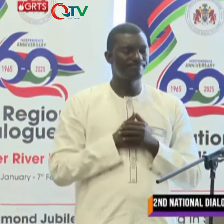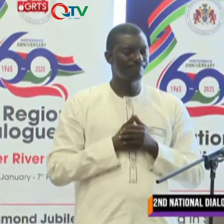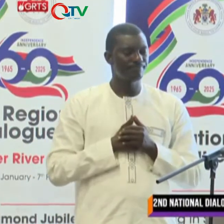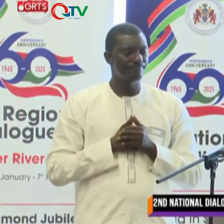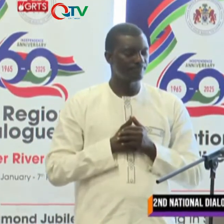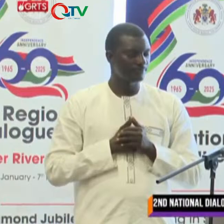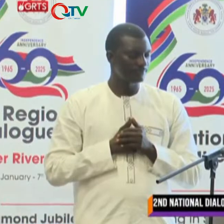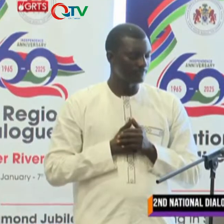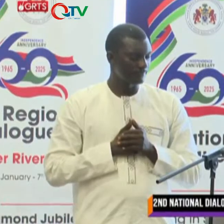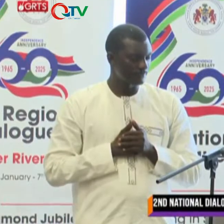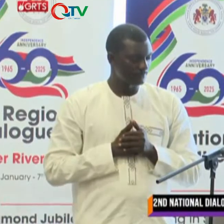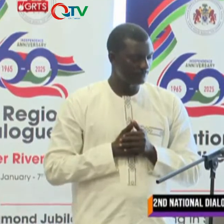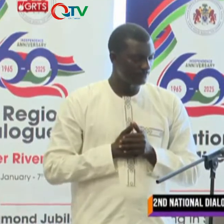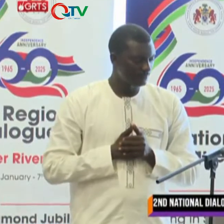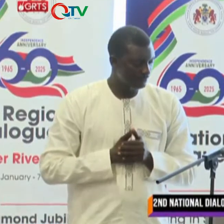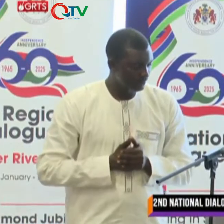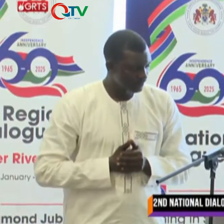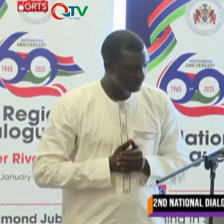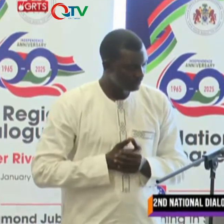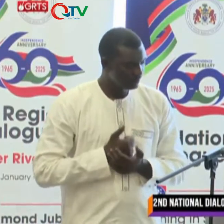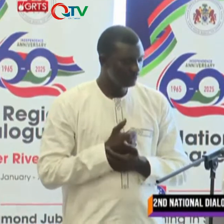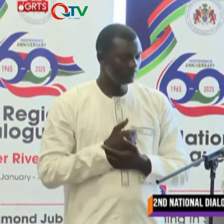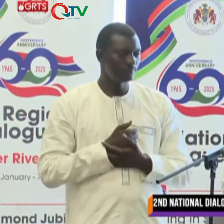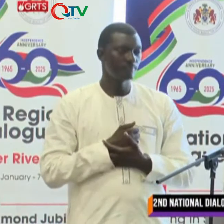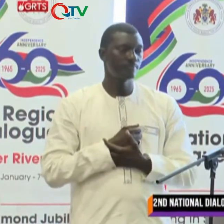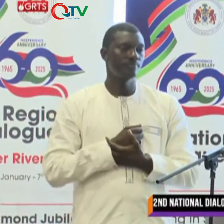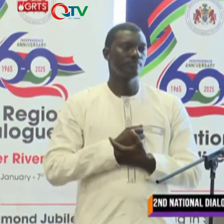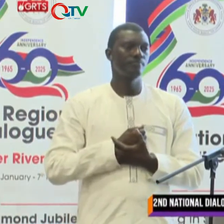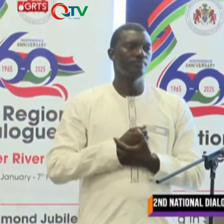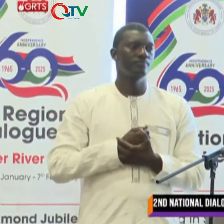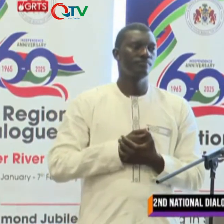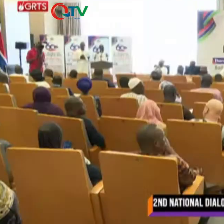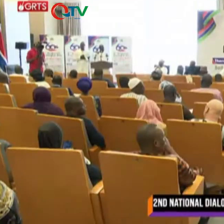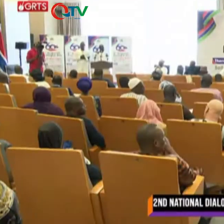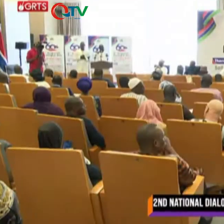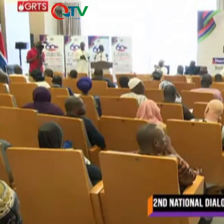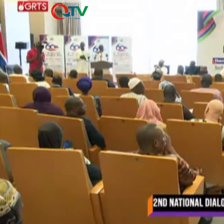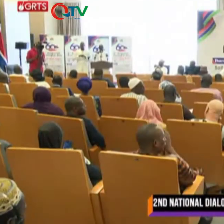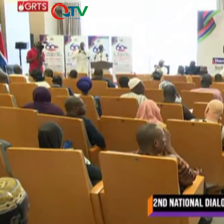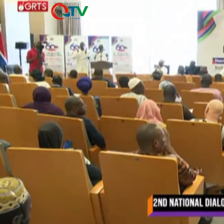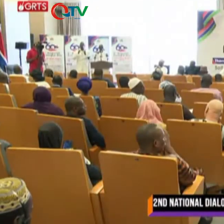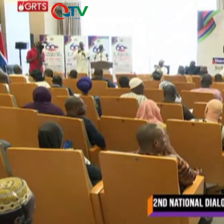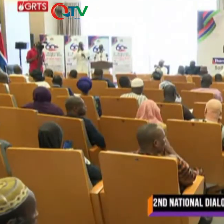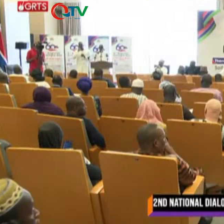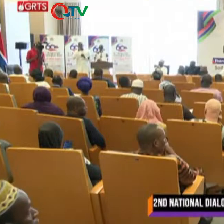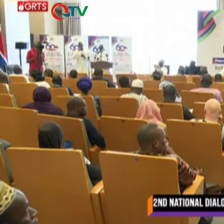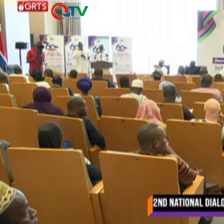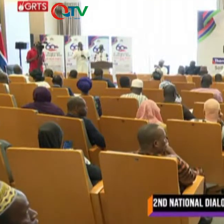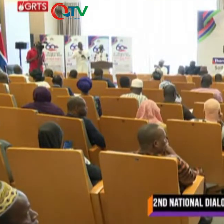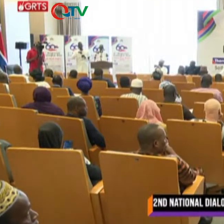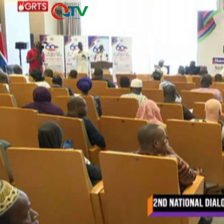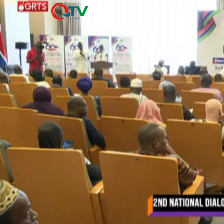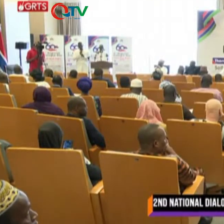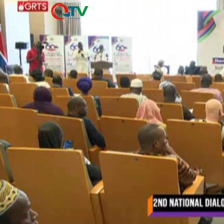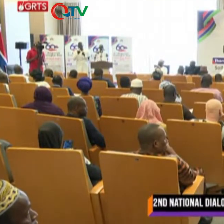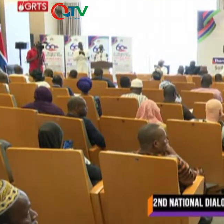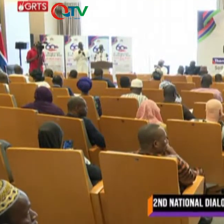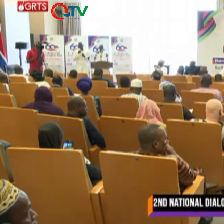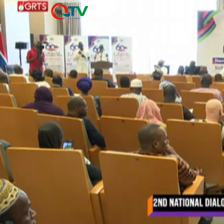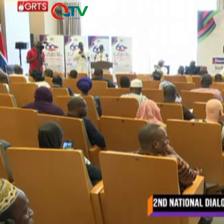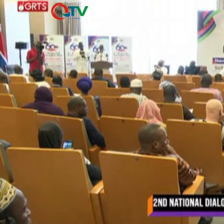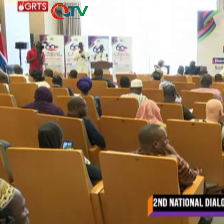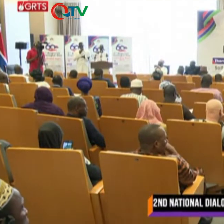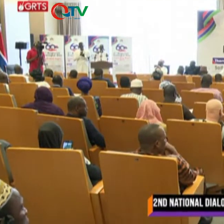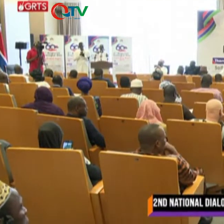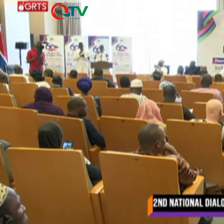And it is important that all accomplished speakers bring that to our attention. And I'm sure that our panelists today